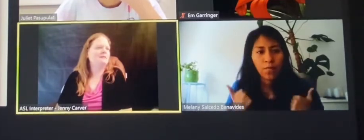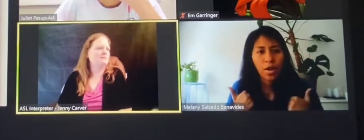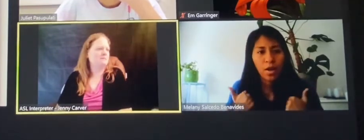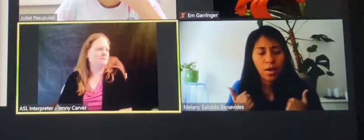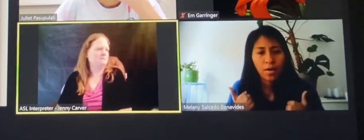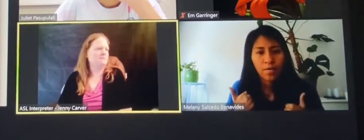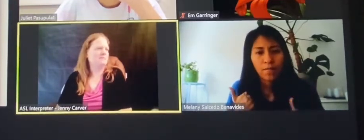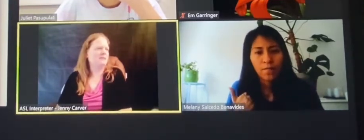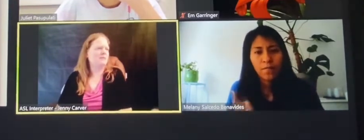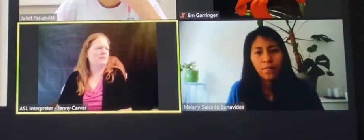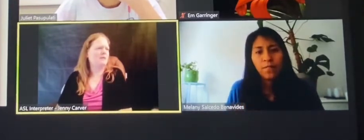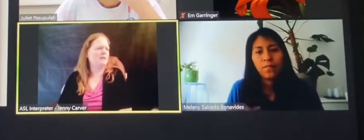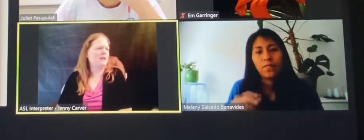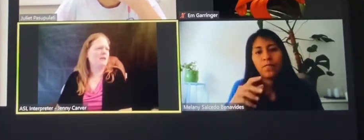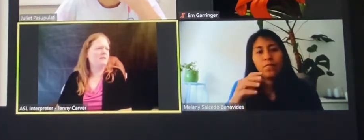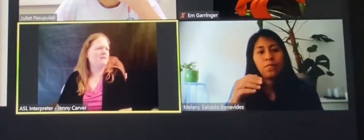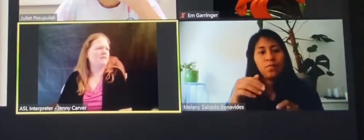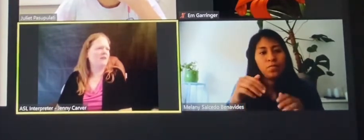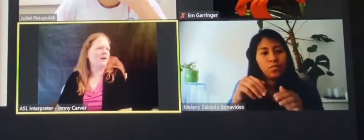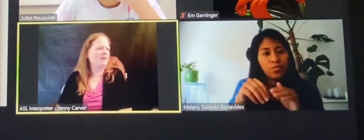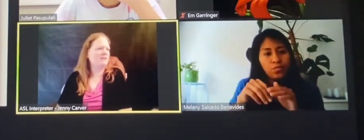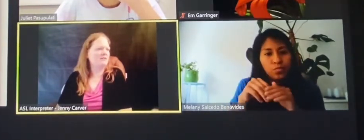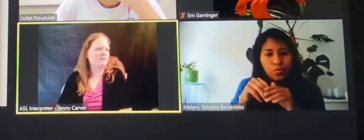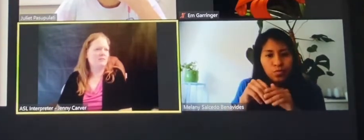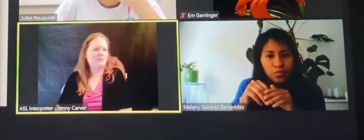So they can find food to live